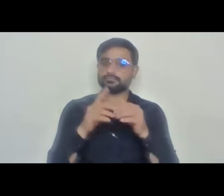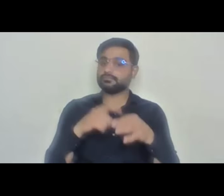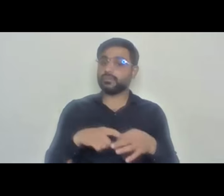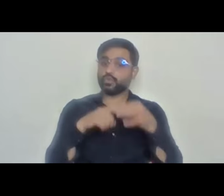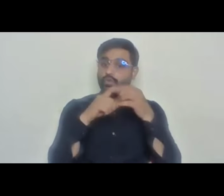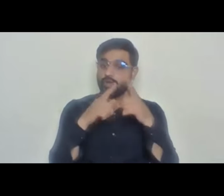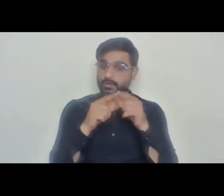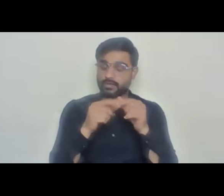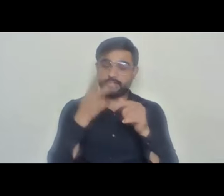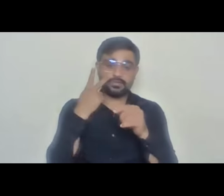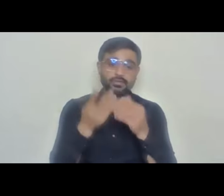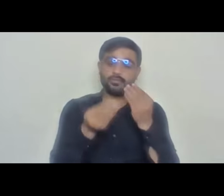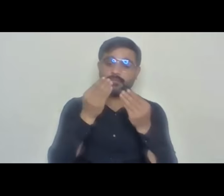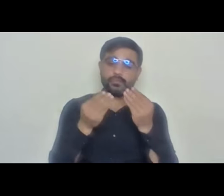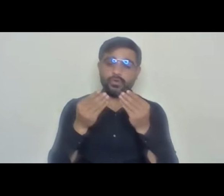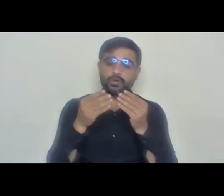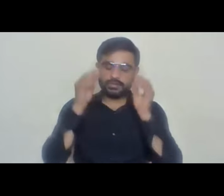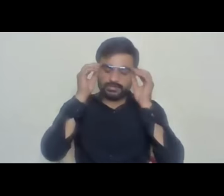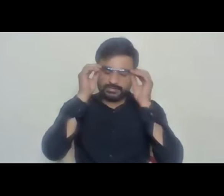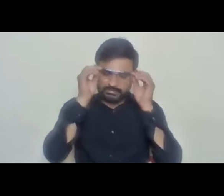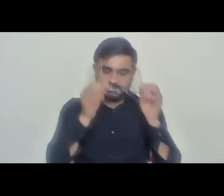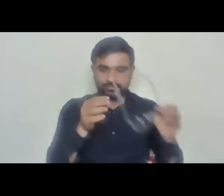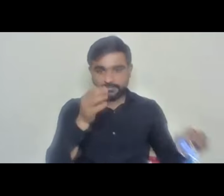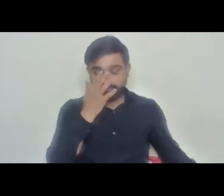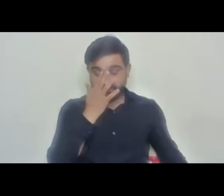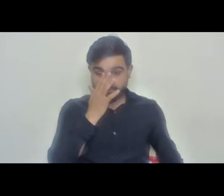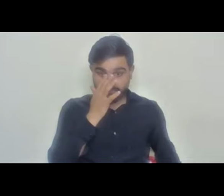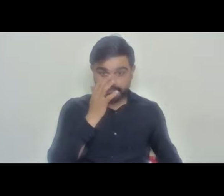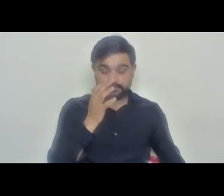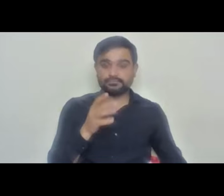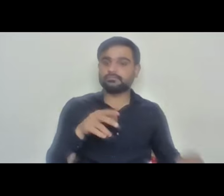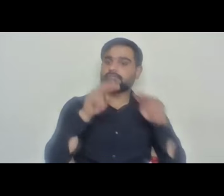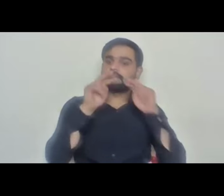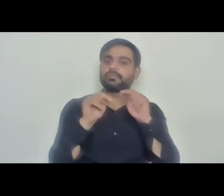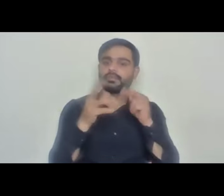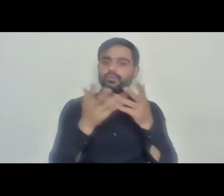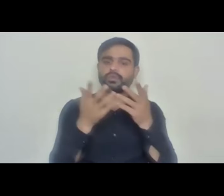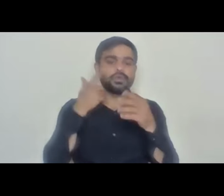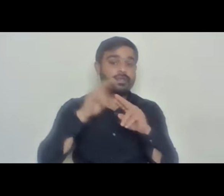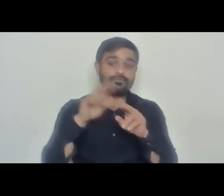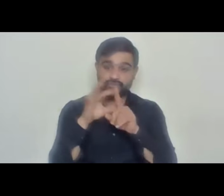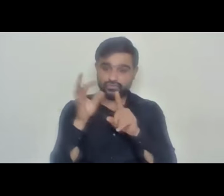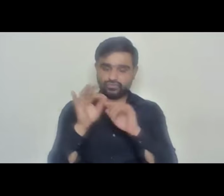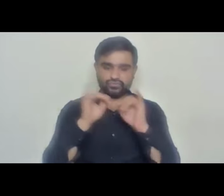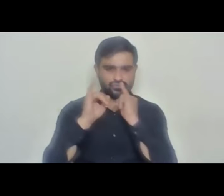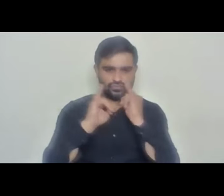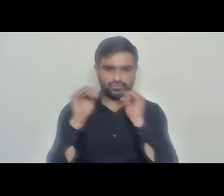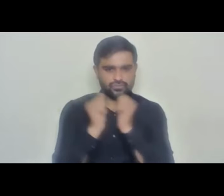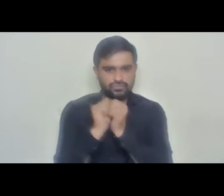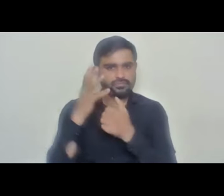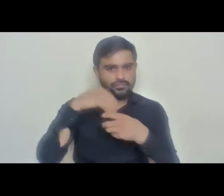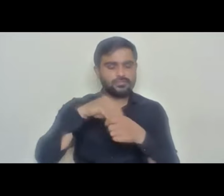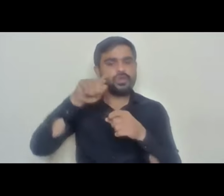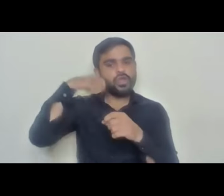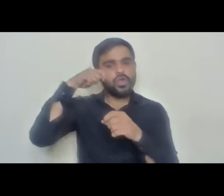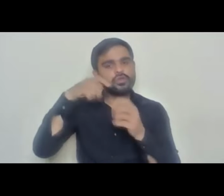data, you'll mostly transcribe what you have recorded. So usually when you do an interview, you record it, audio record, video